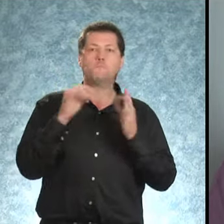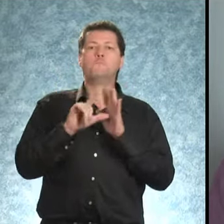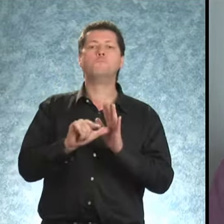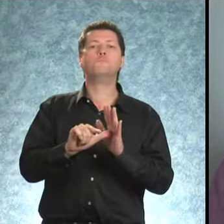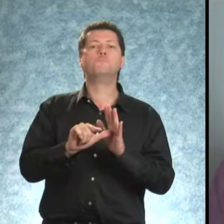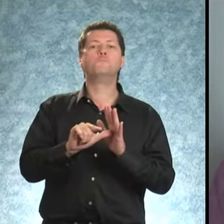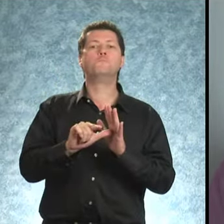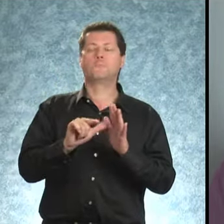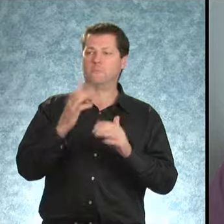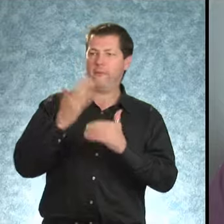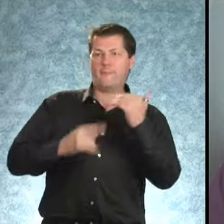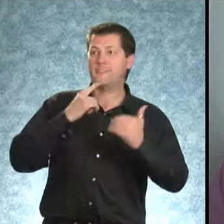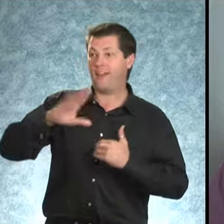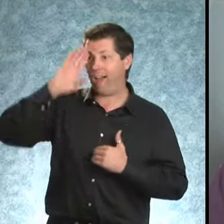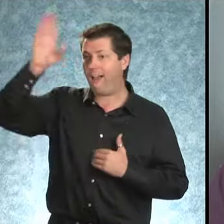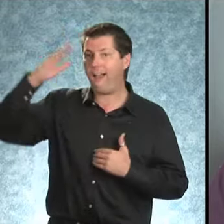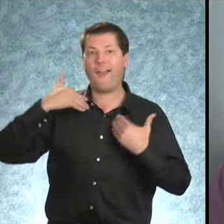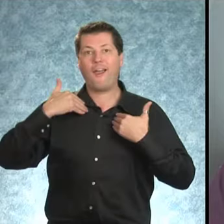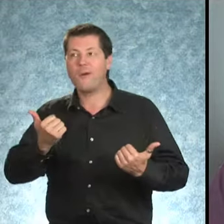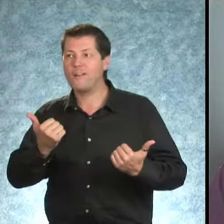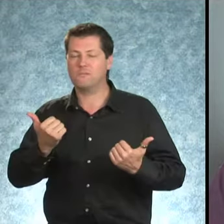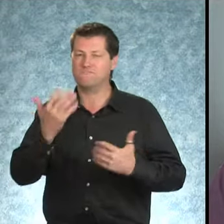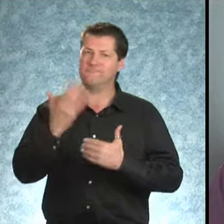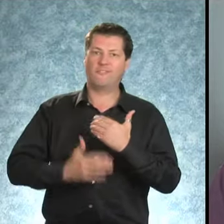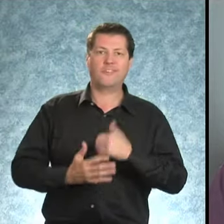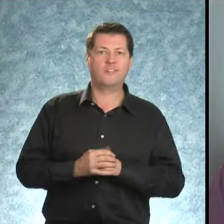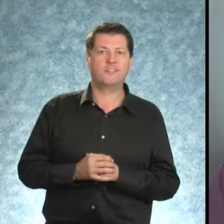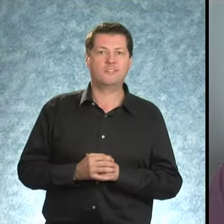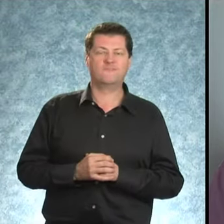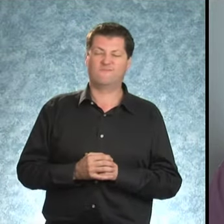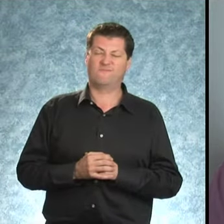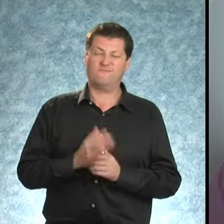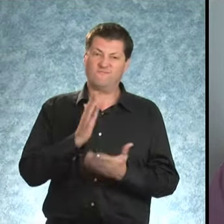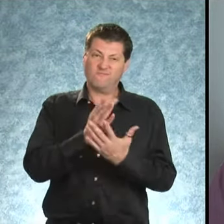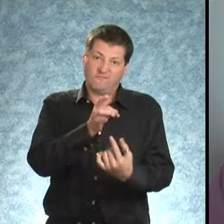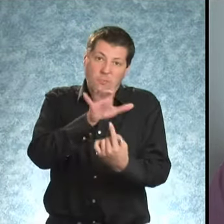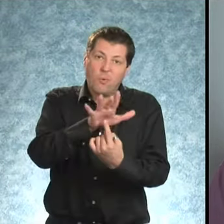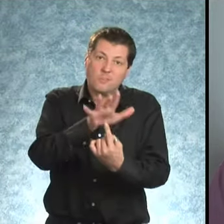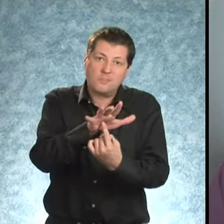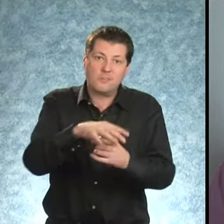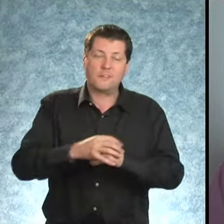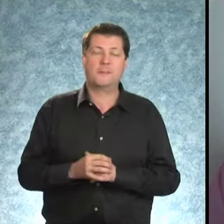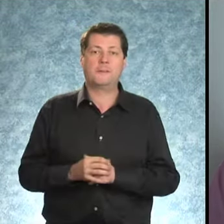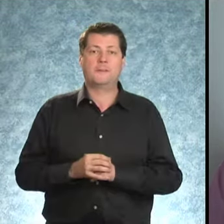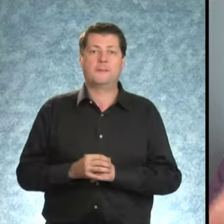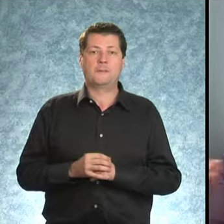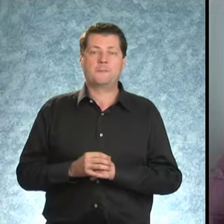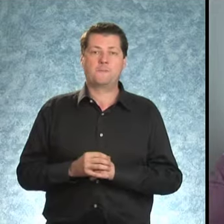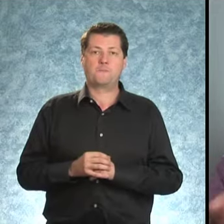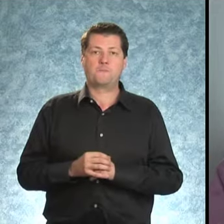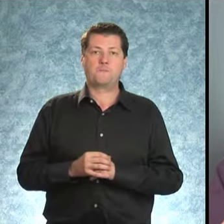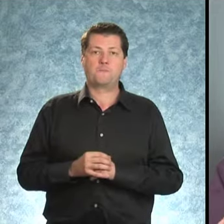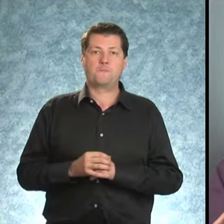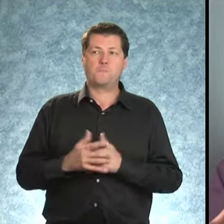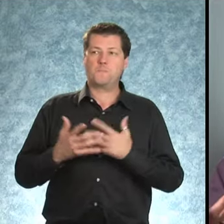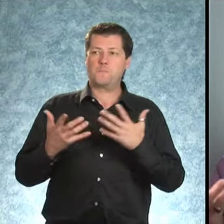just put a hand up and say, g'day, how are you? And it's so important. And you don't